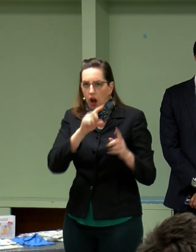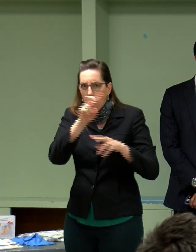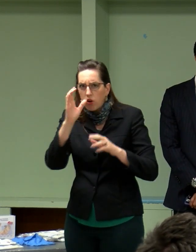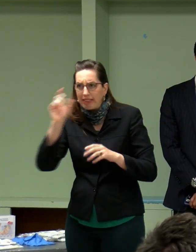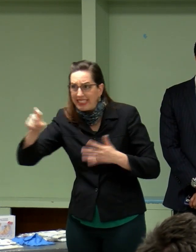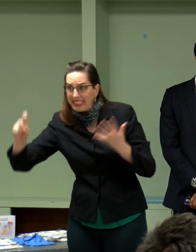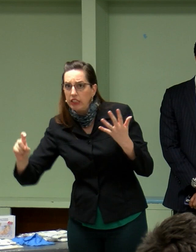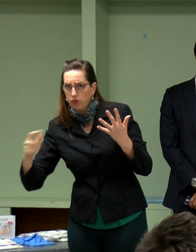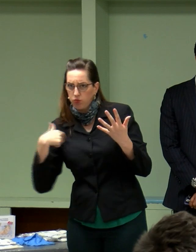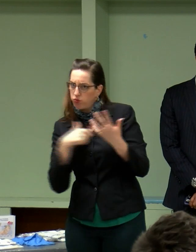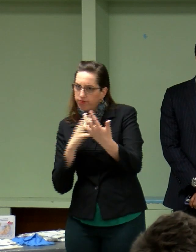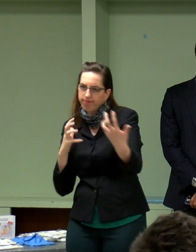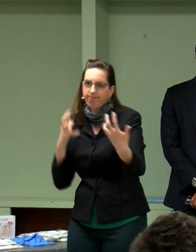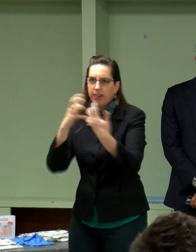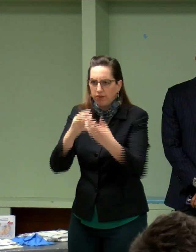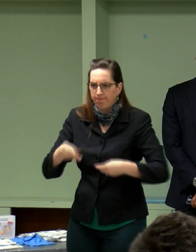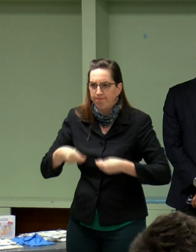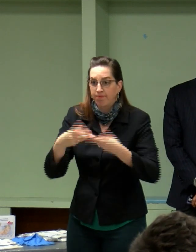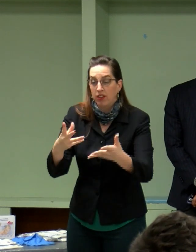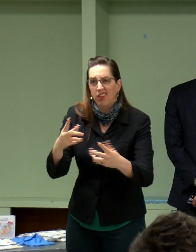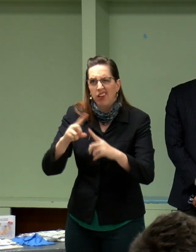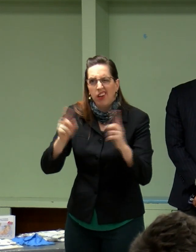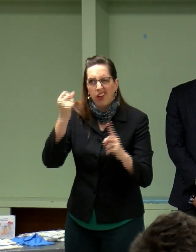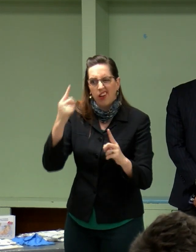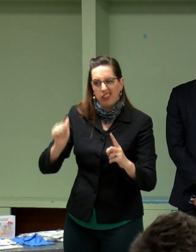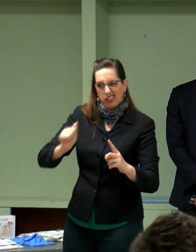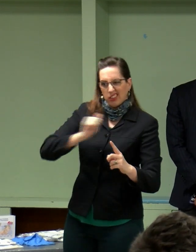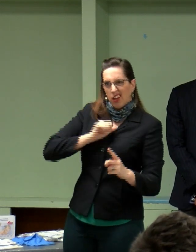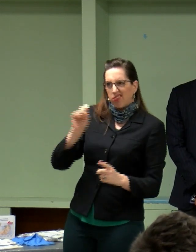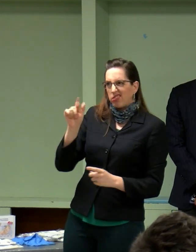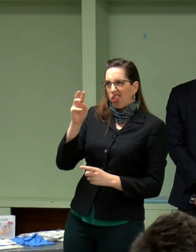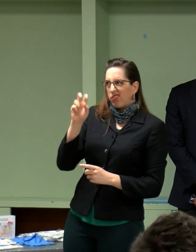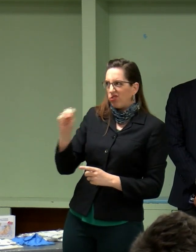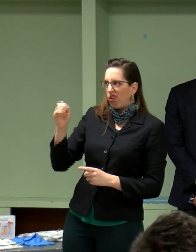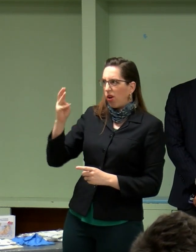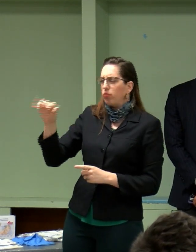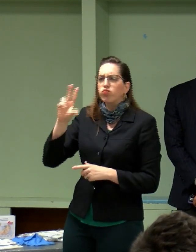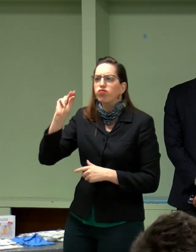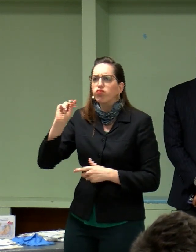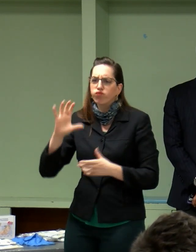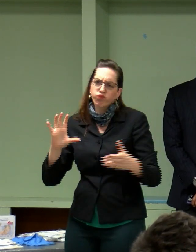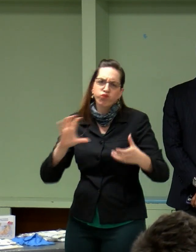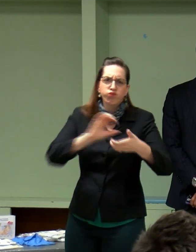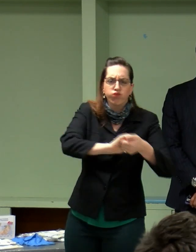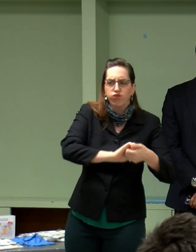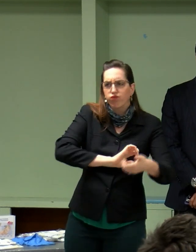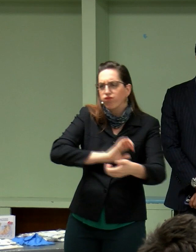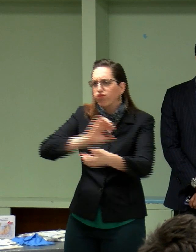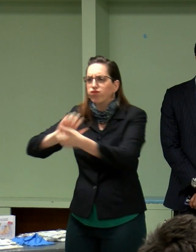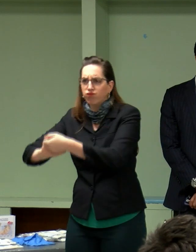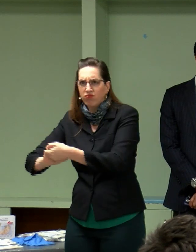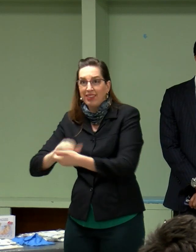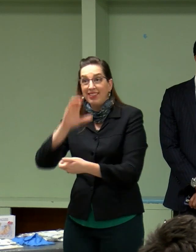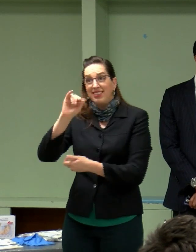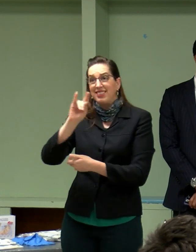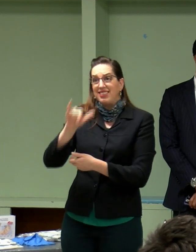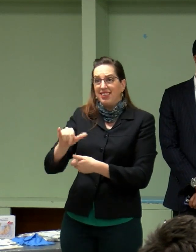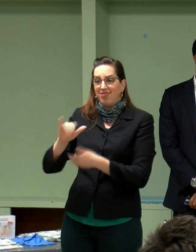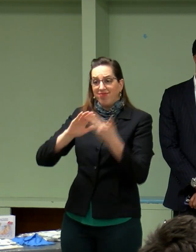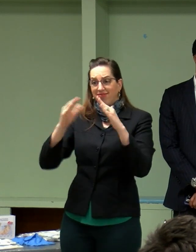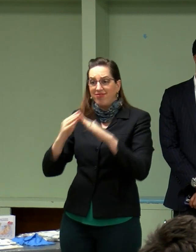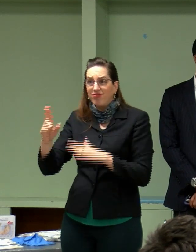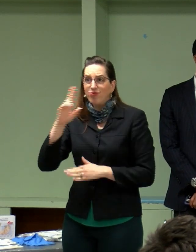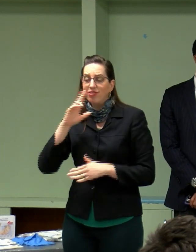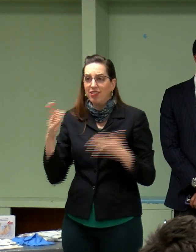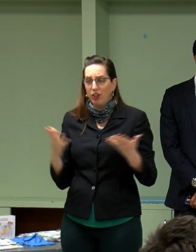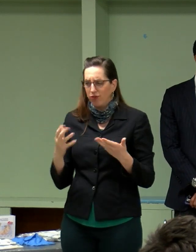it on our own. And we don't want to do it on our own. We are so proud to be linking arms with the city, the city of Houston, to be able